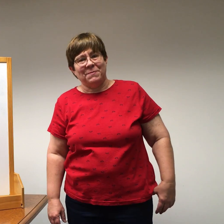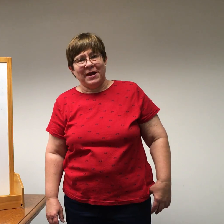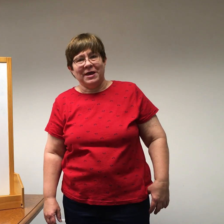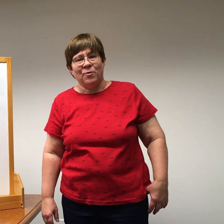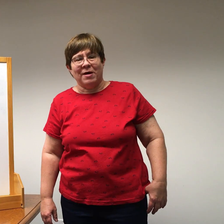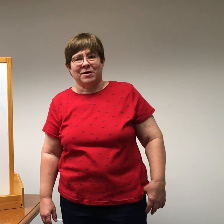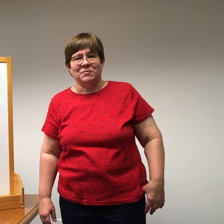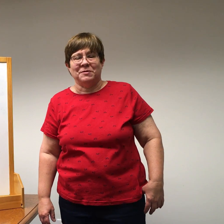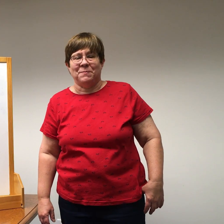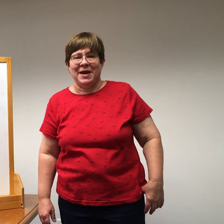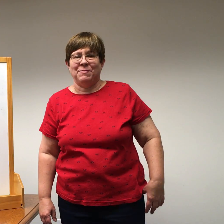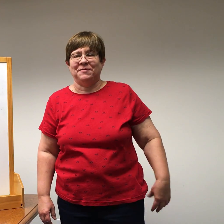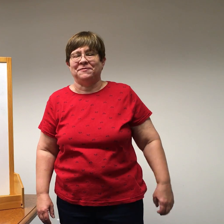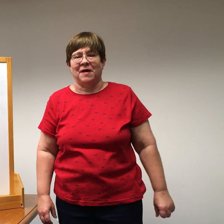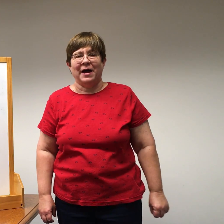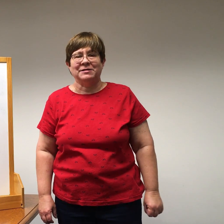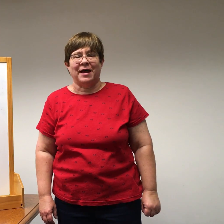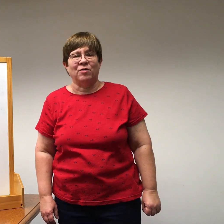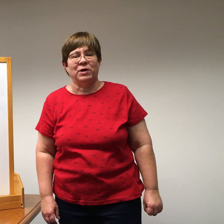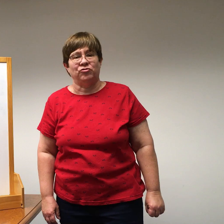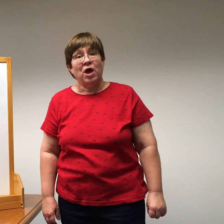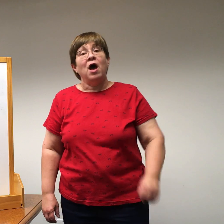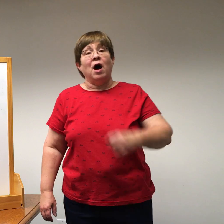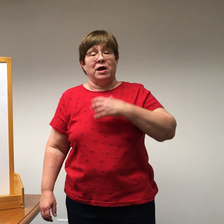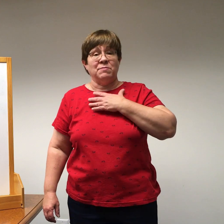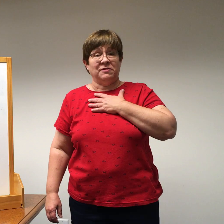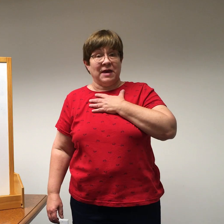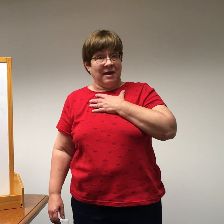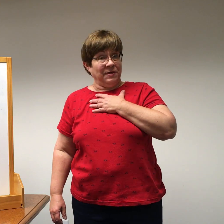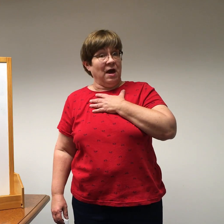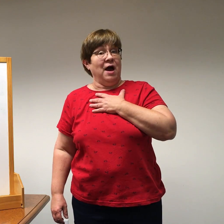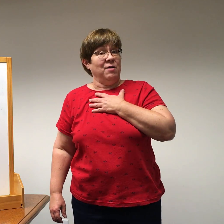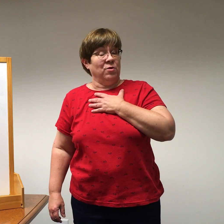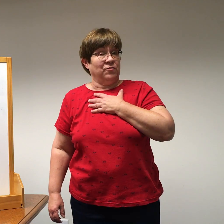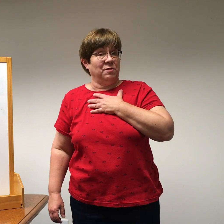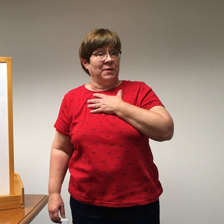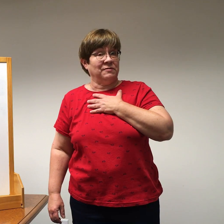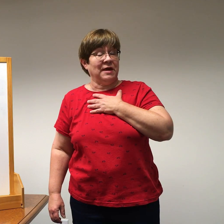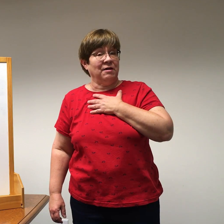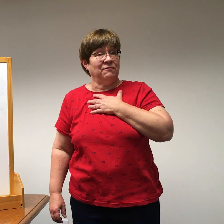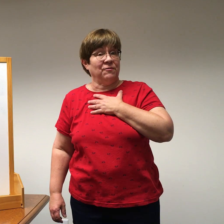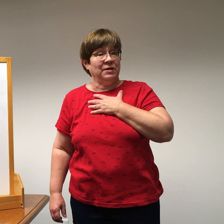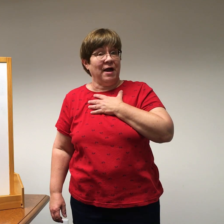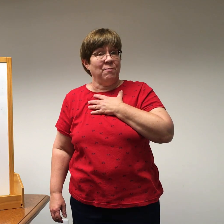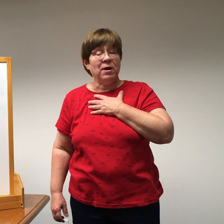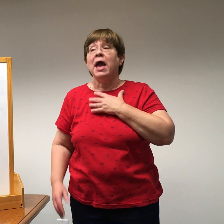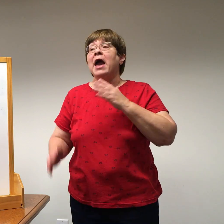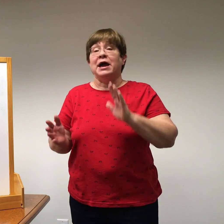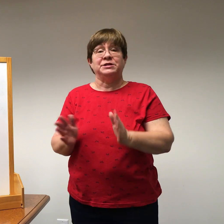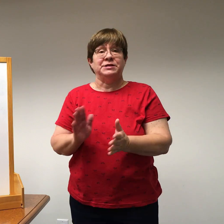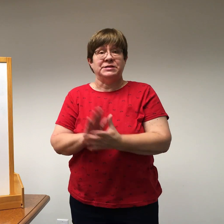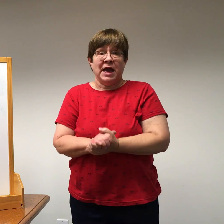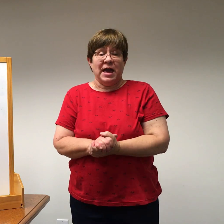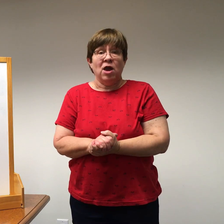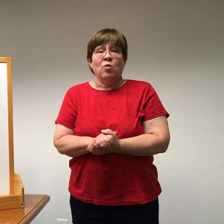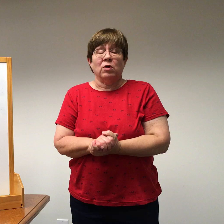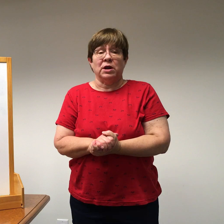everybody. Welcome to Baby Sign Language. I'm Miss Kathy. I work for the Bucks County Free Library, and today we're going to have